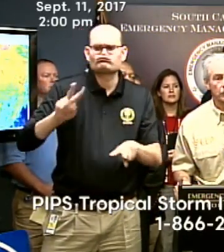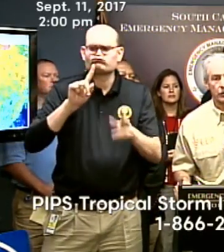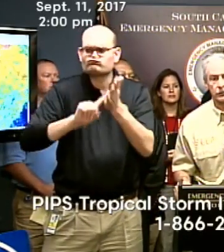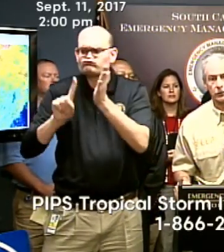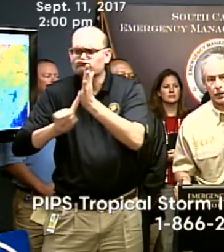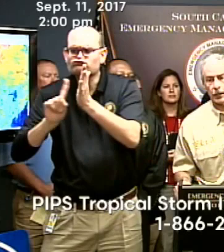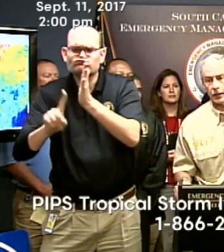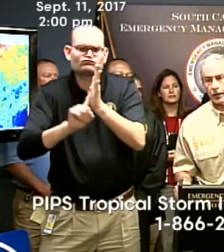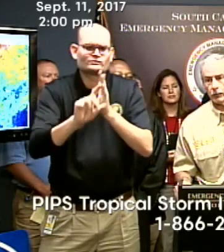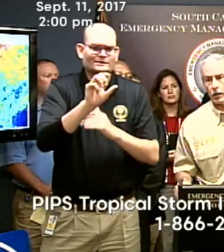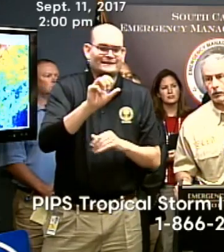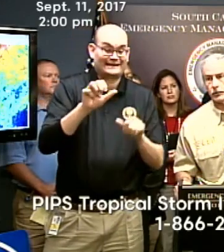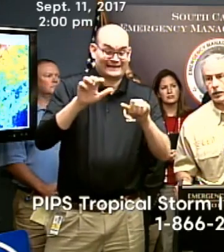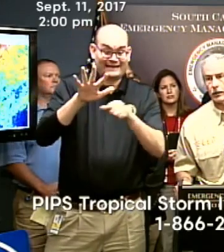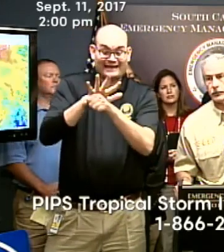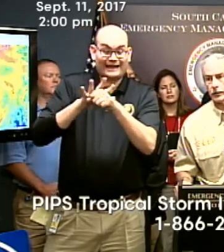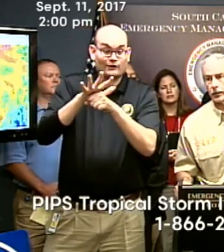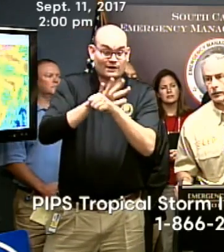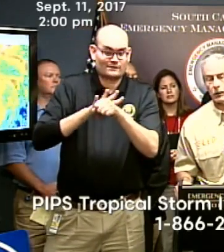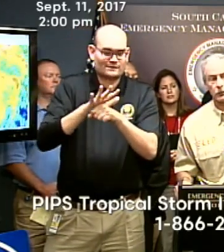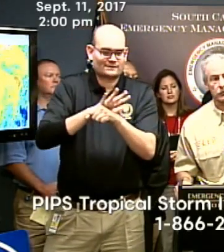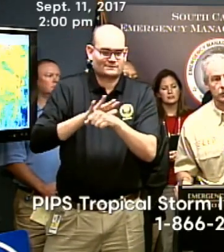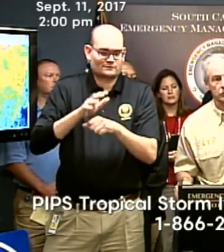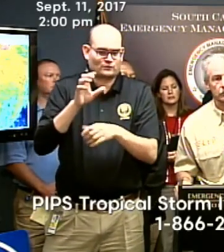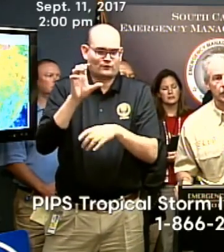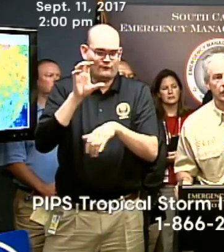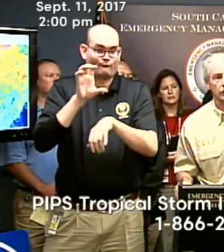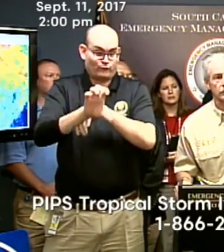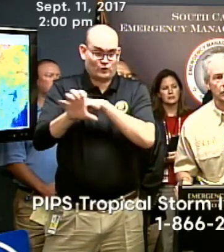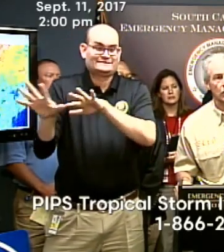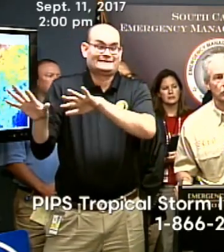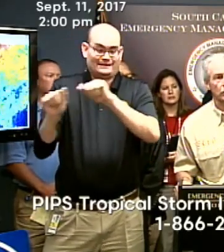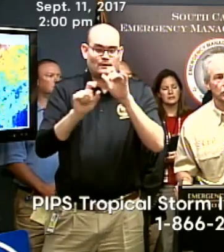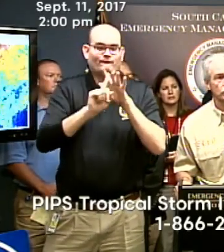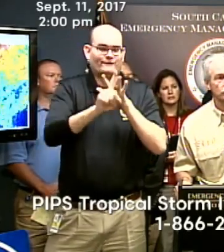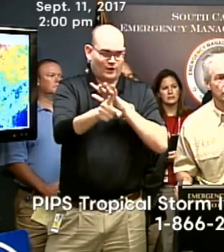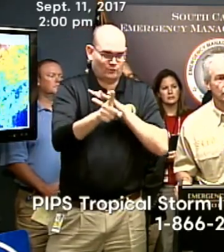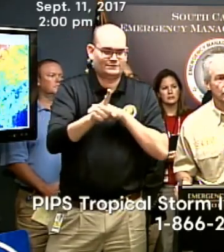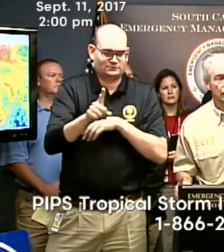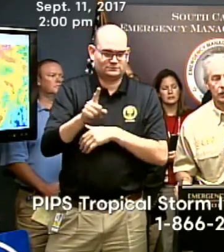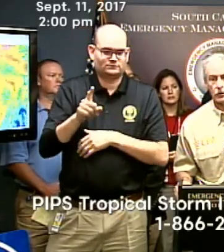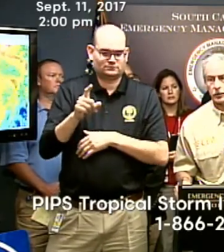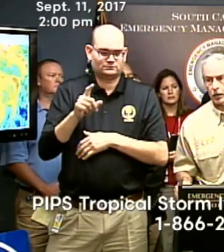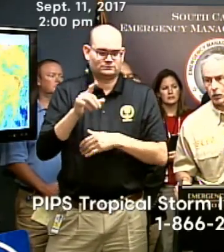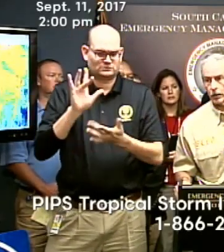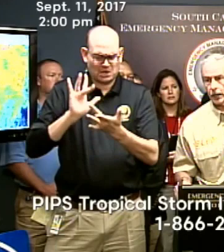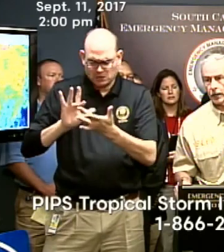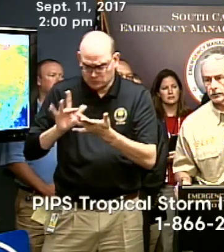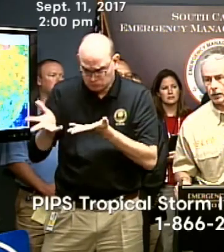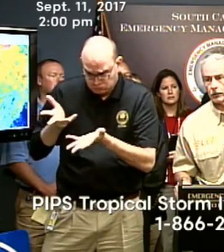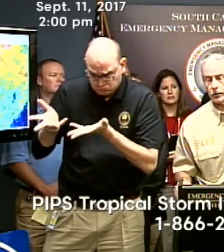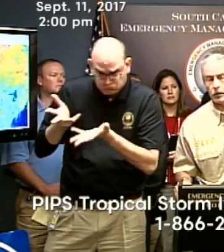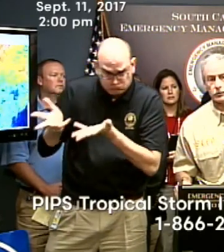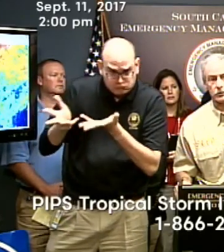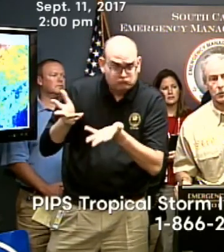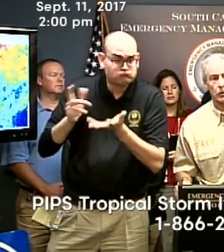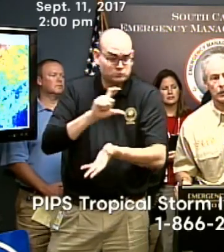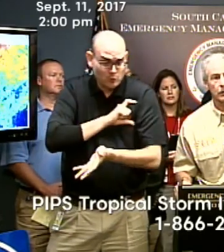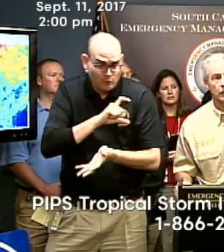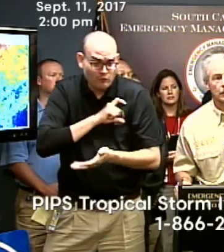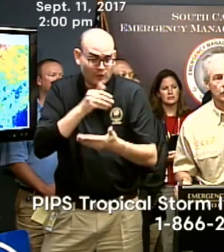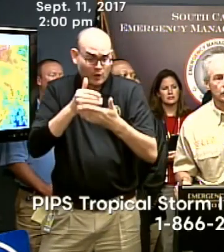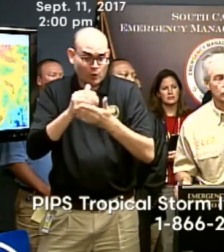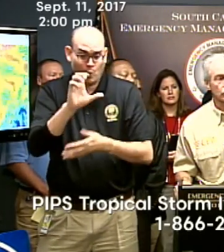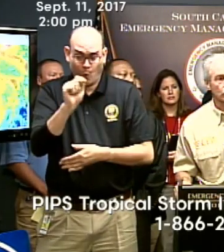I've been in personal contact with all the sheriffs in both the central counties along the coast and those in the lower counties along the coast this